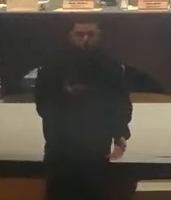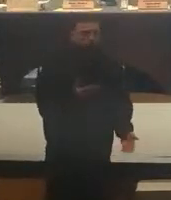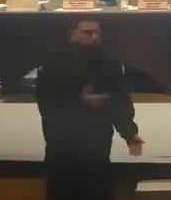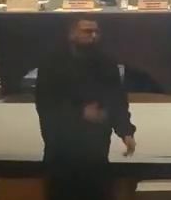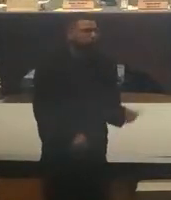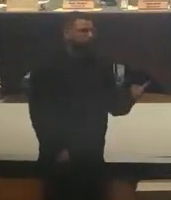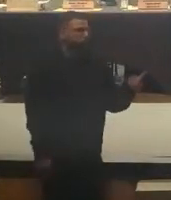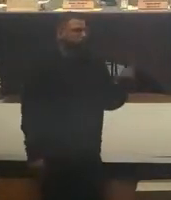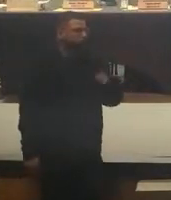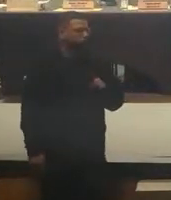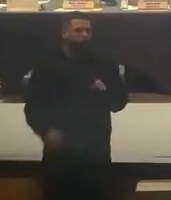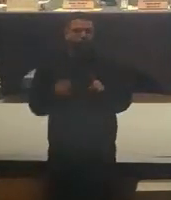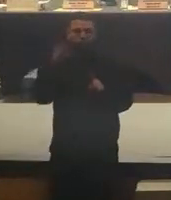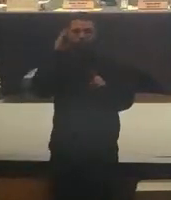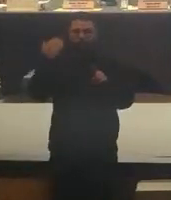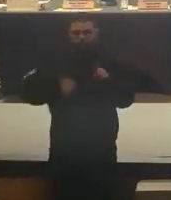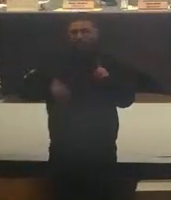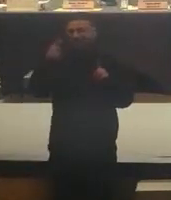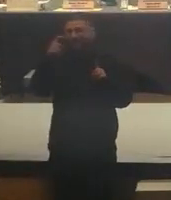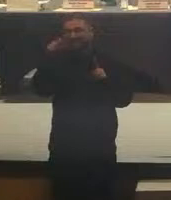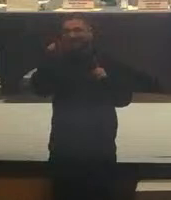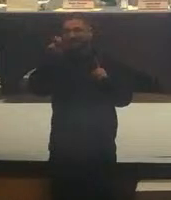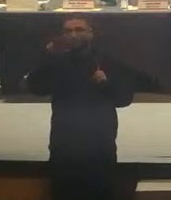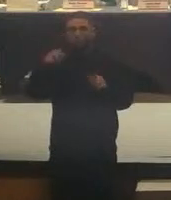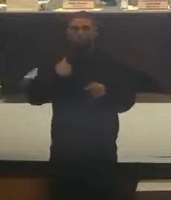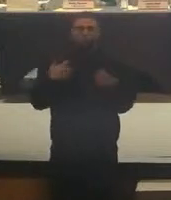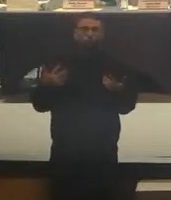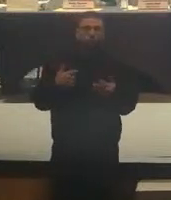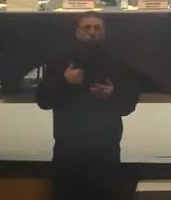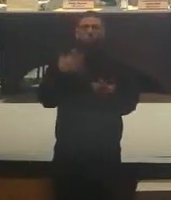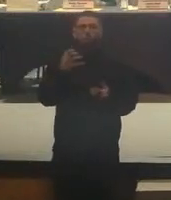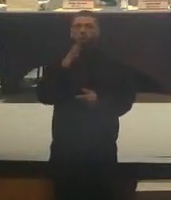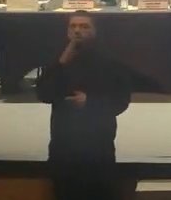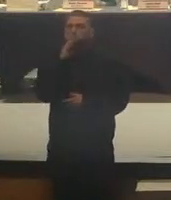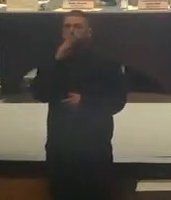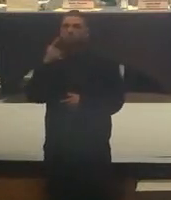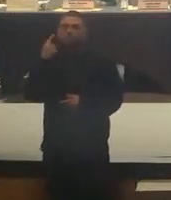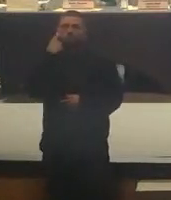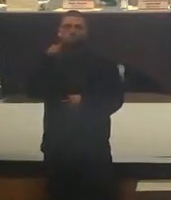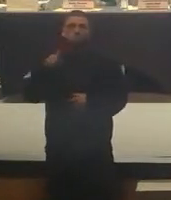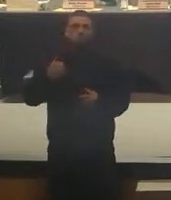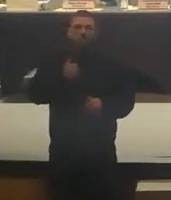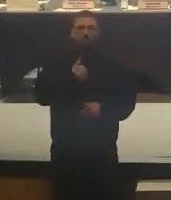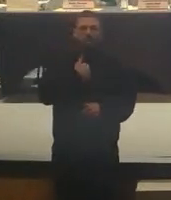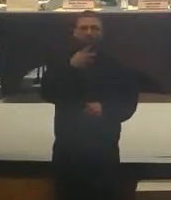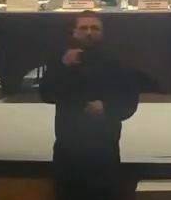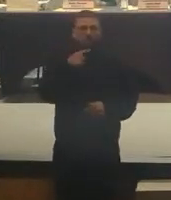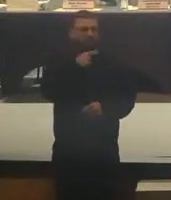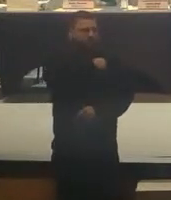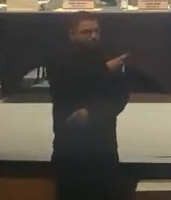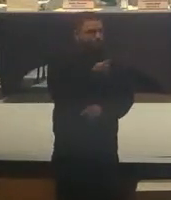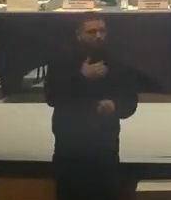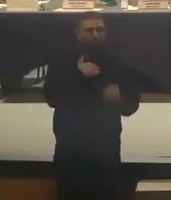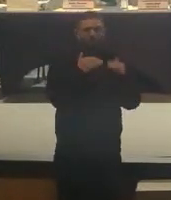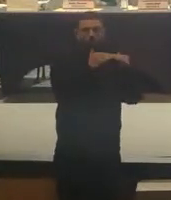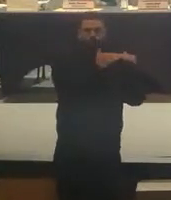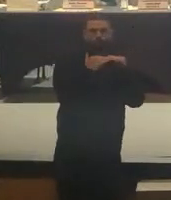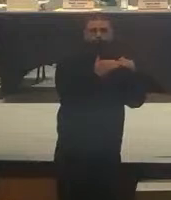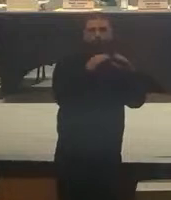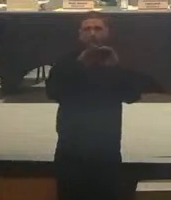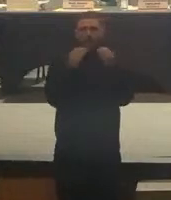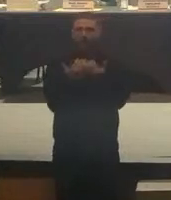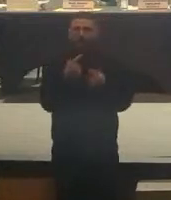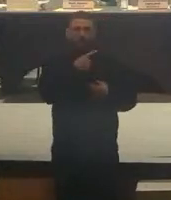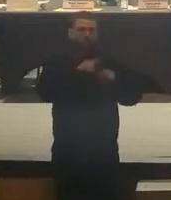Hello, good evening. I'm Xavier Fuentes. I'm talking on behalf of all my classmates, friends, and everyone else